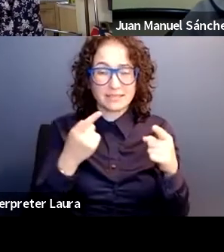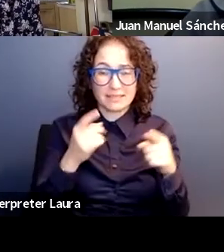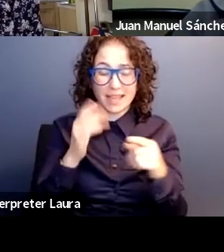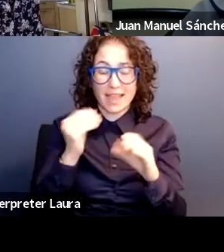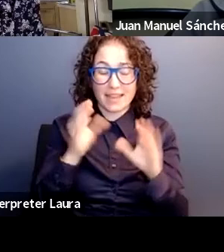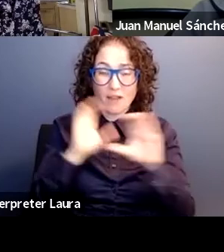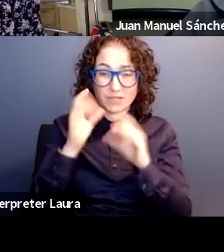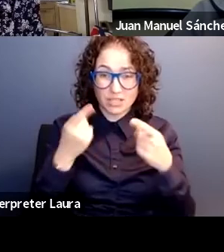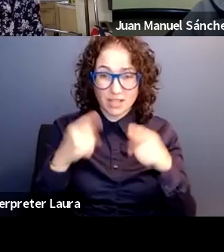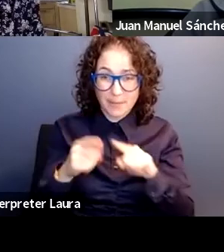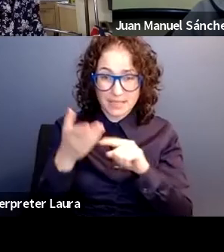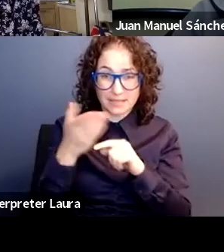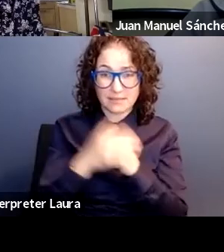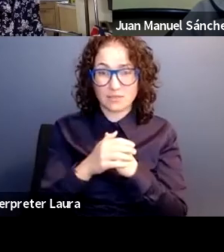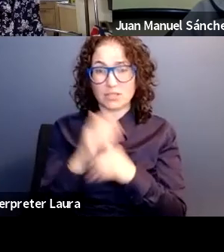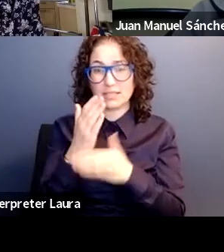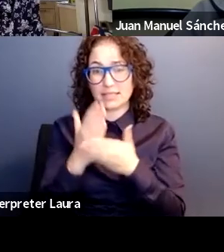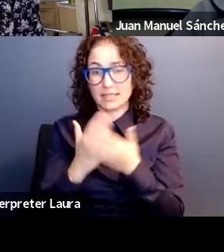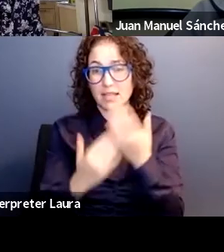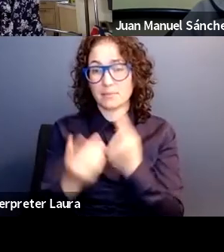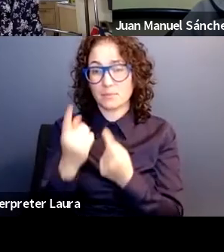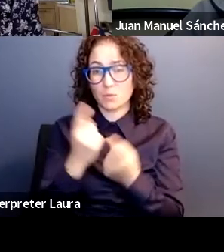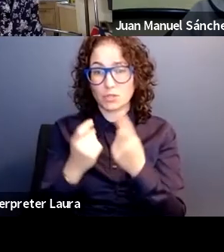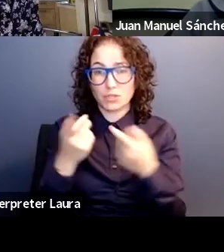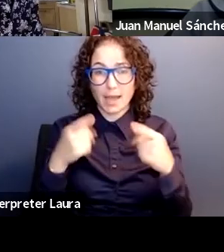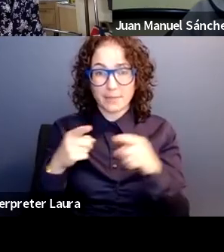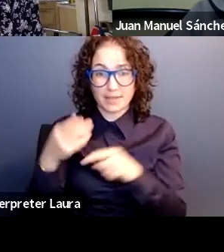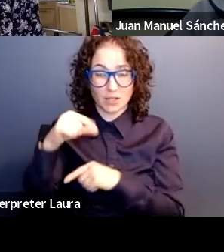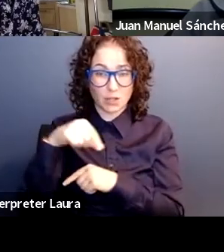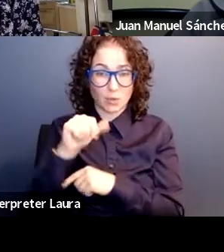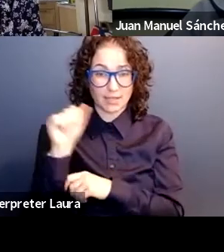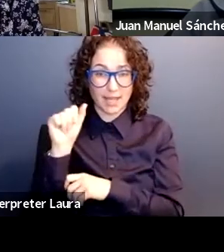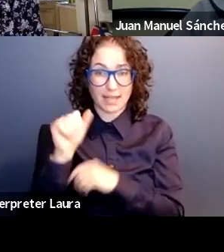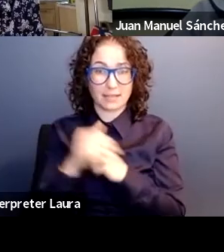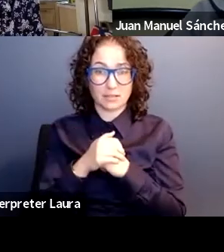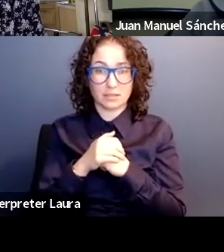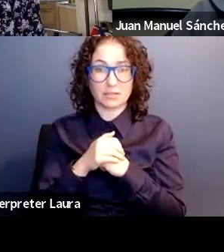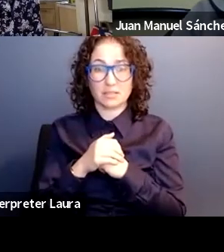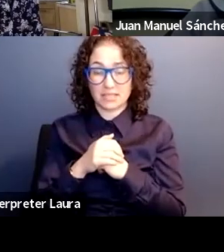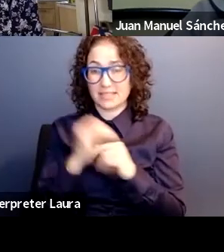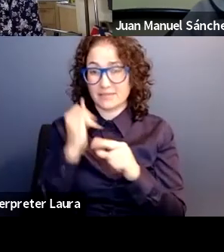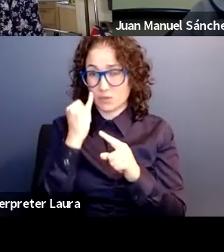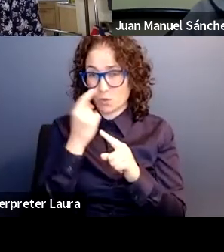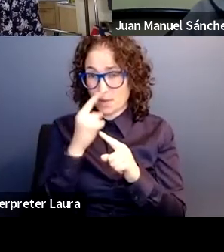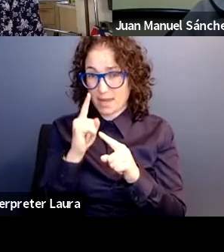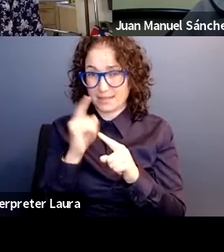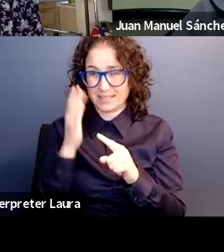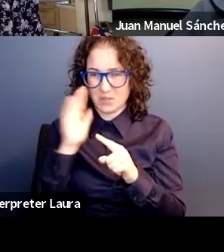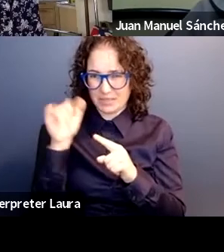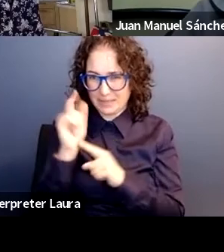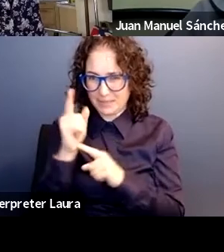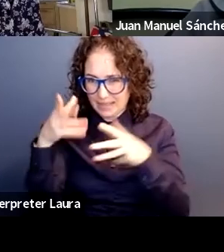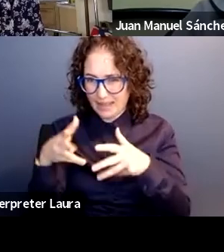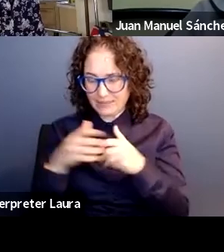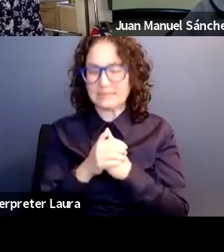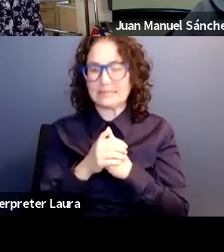chat. We've also got some questions that are happening in the Q&A box. So I want to just, as we've got about 10 minutes left